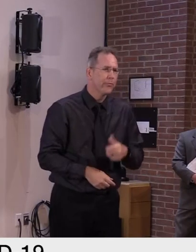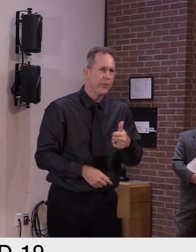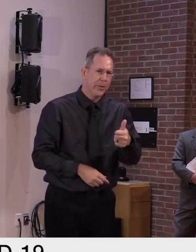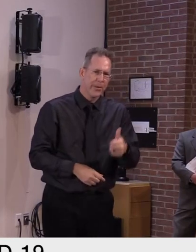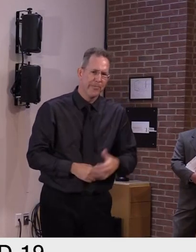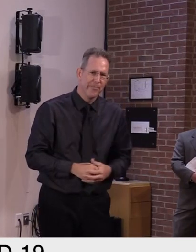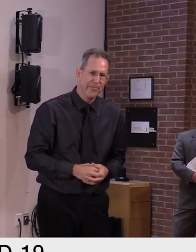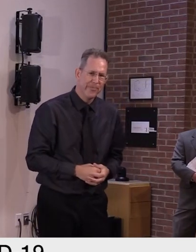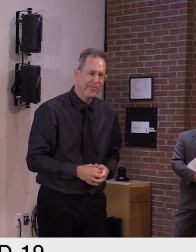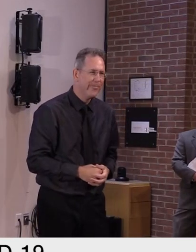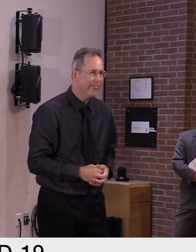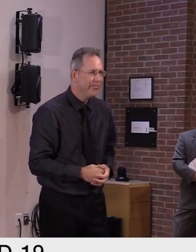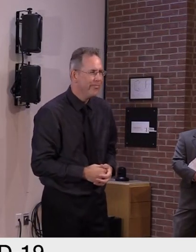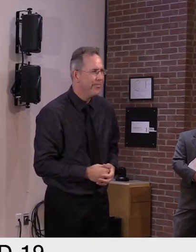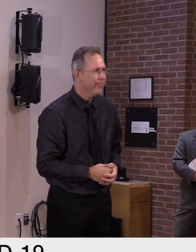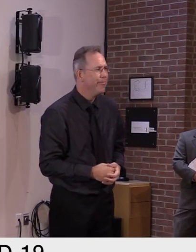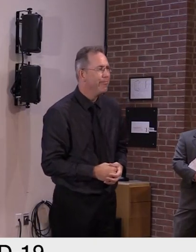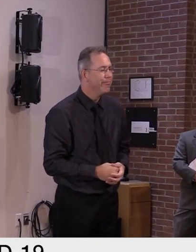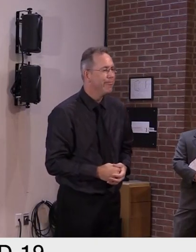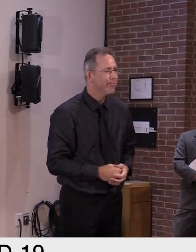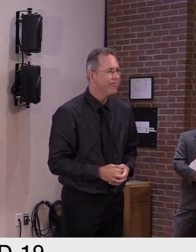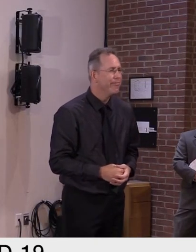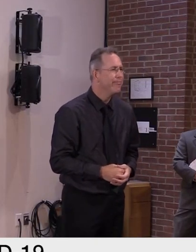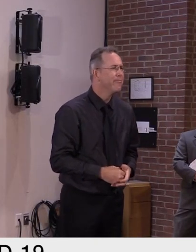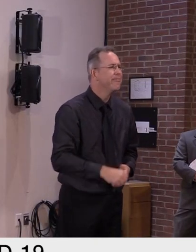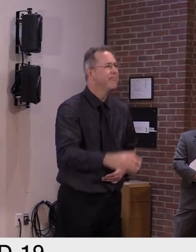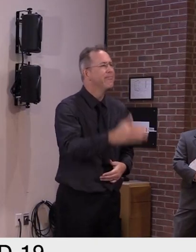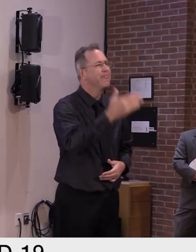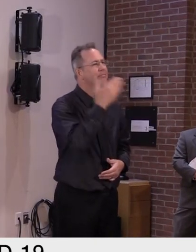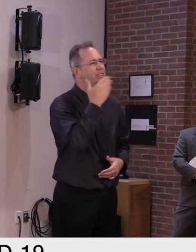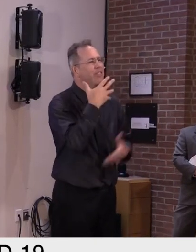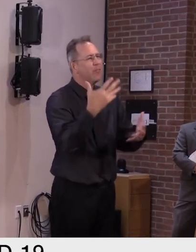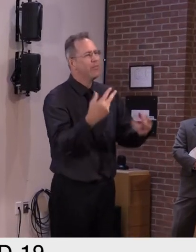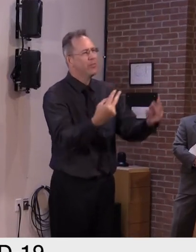All right, that's all for me. Thank you. All right, that's it. All right, thank you very much for tuning in,